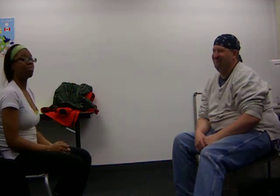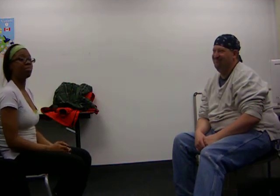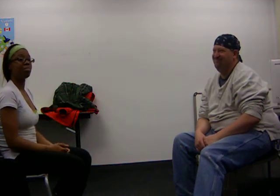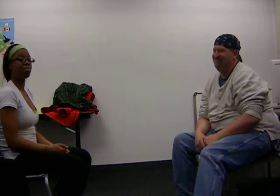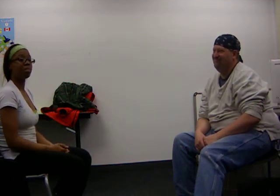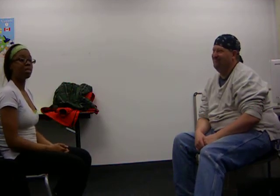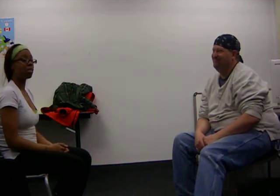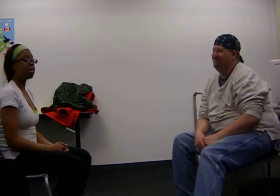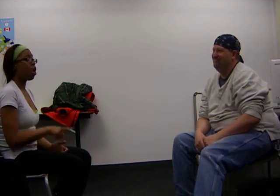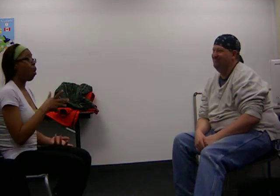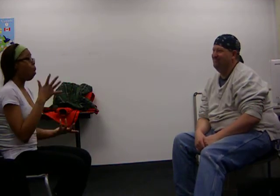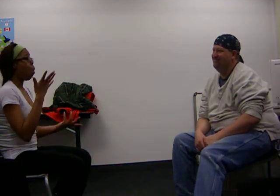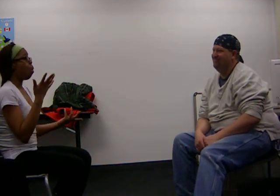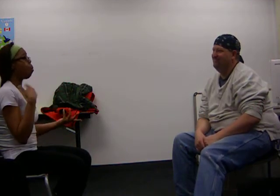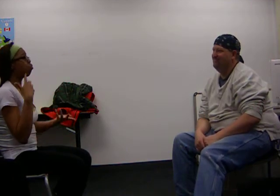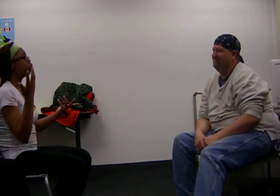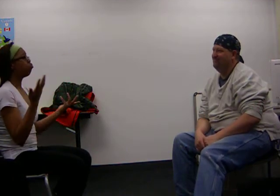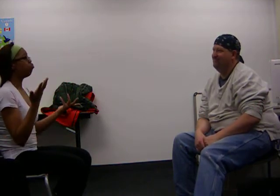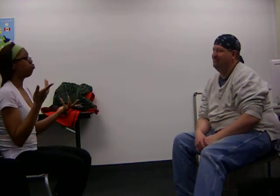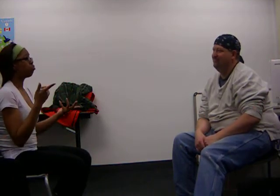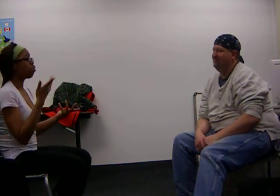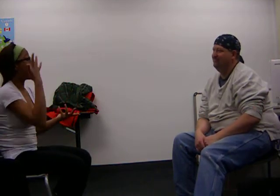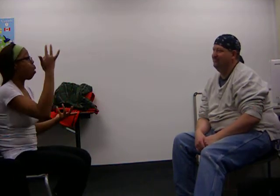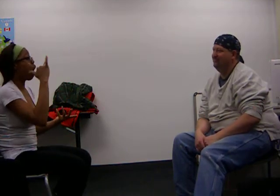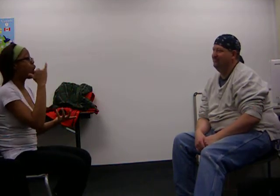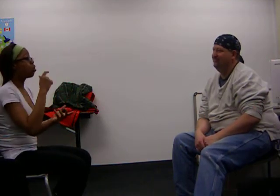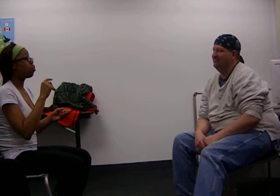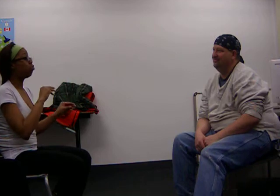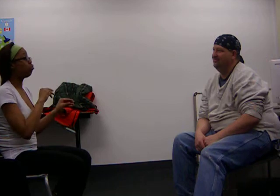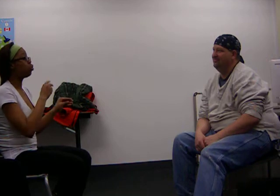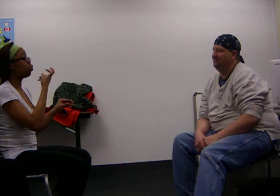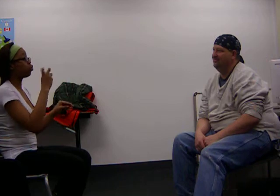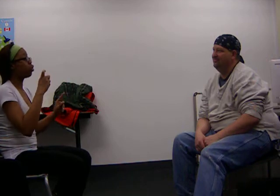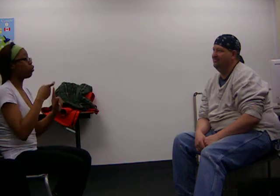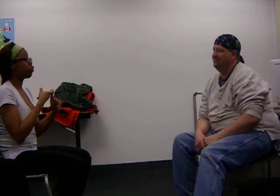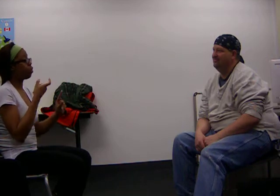What made you want to transfer to NCID after being at FCC?